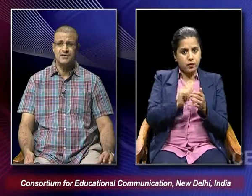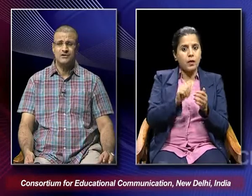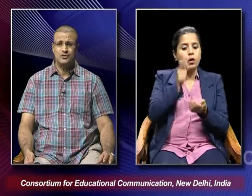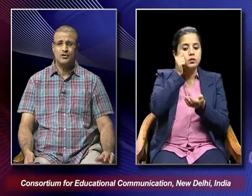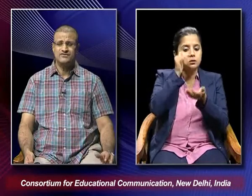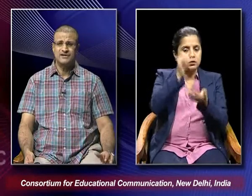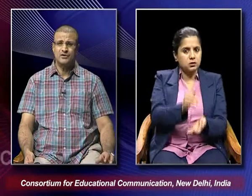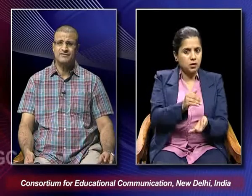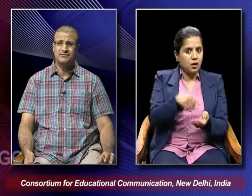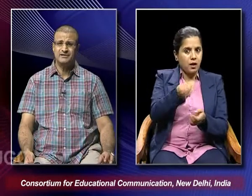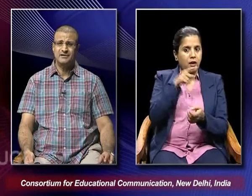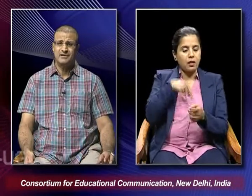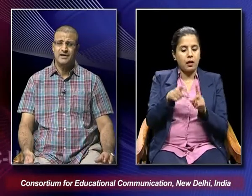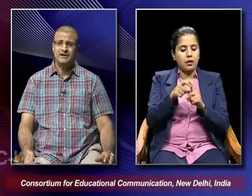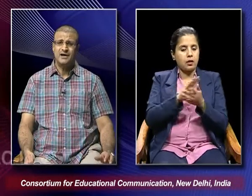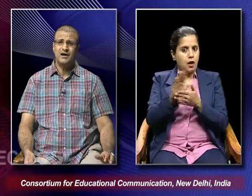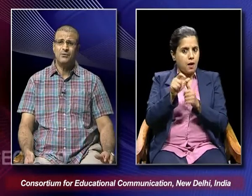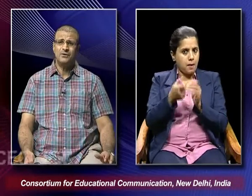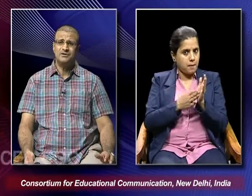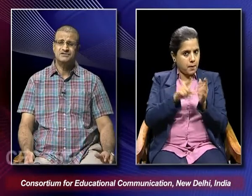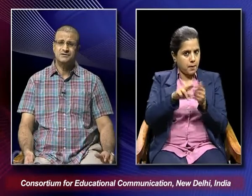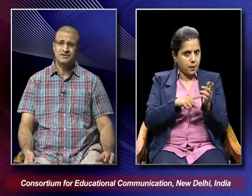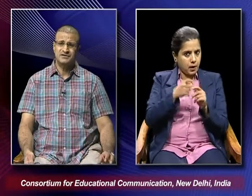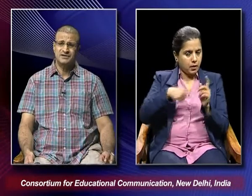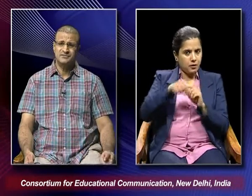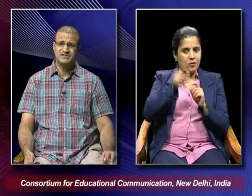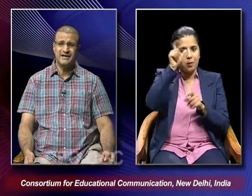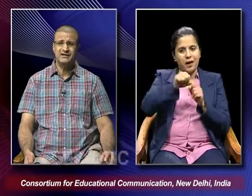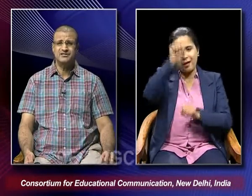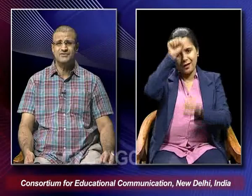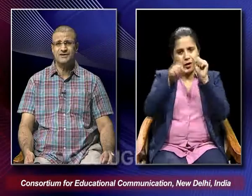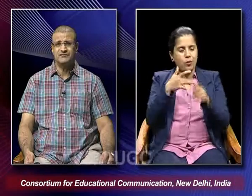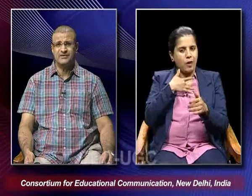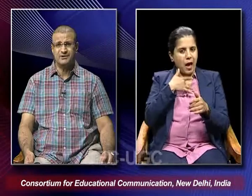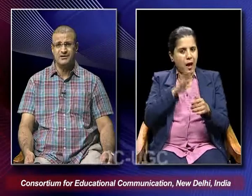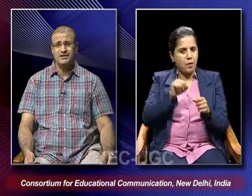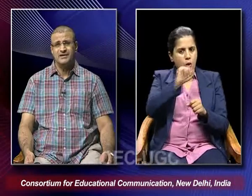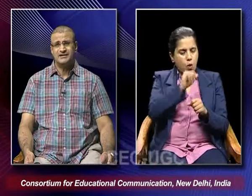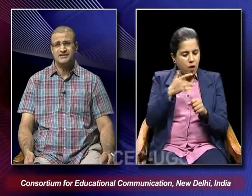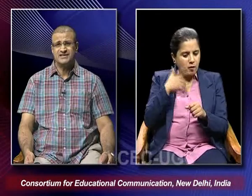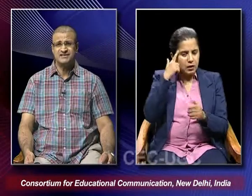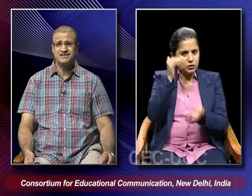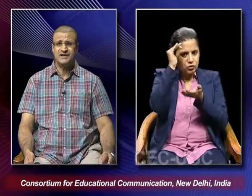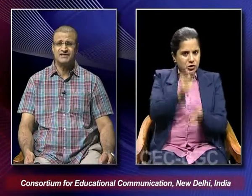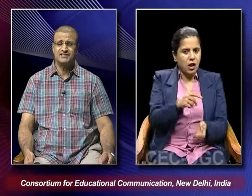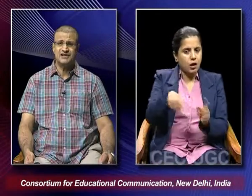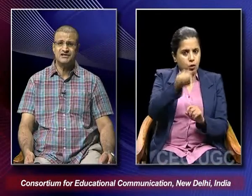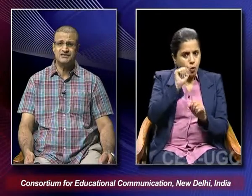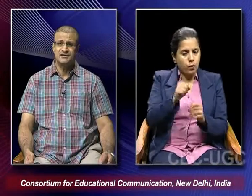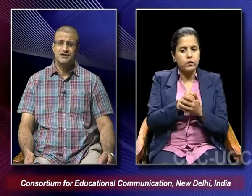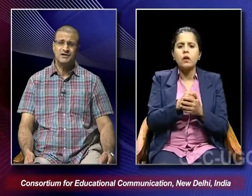son of Dharmendra, and how the child is very comfortable in that sense that